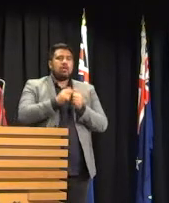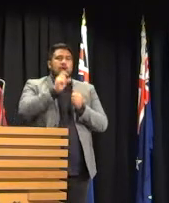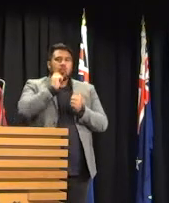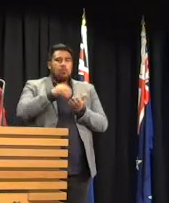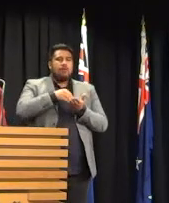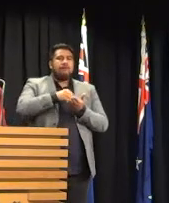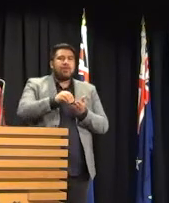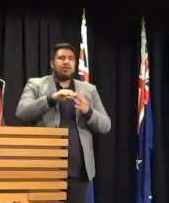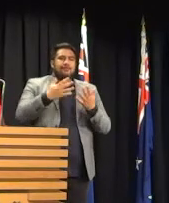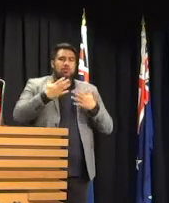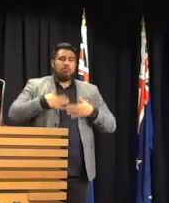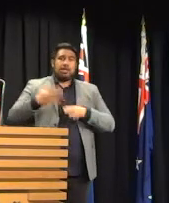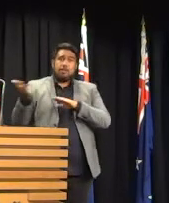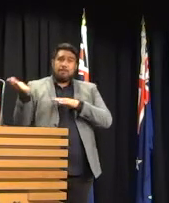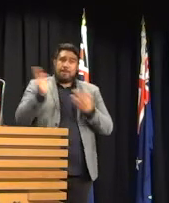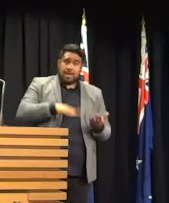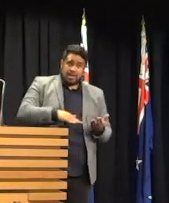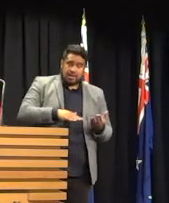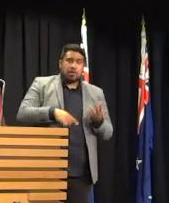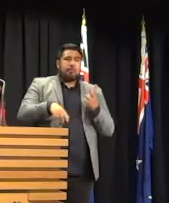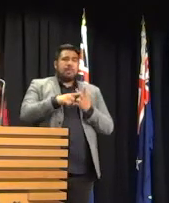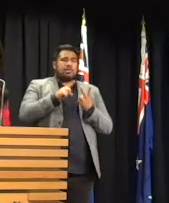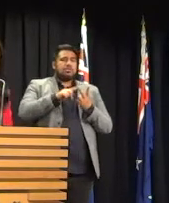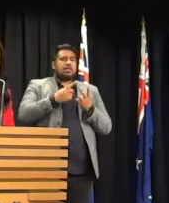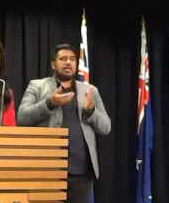contribution of $1,000 for the